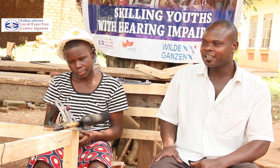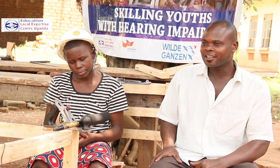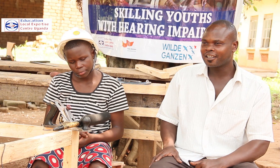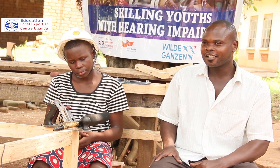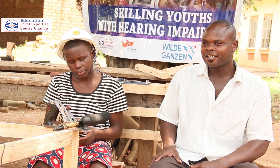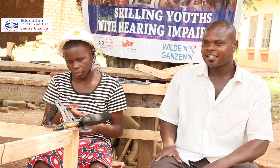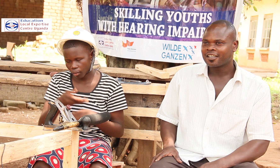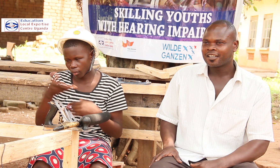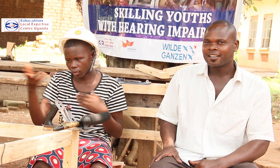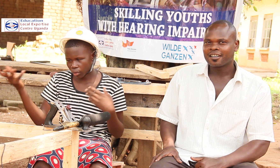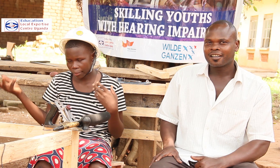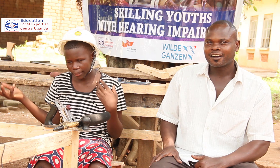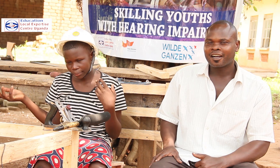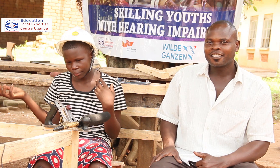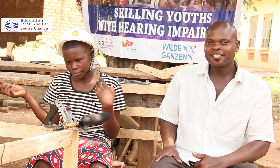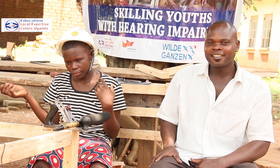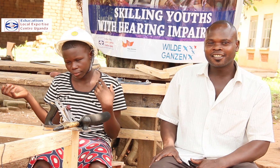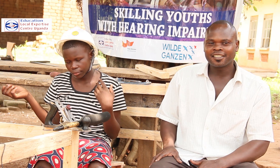The way